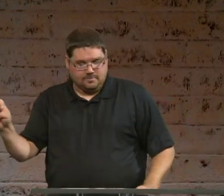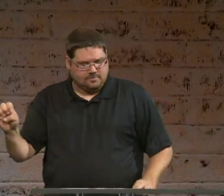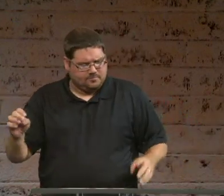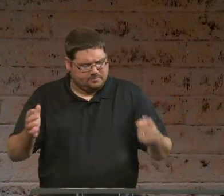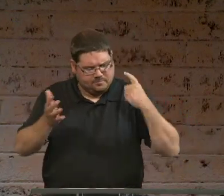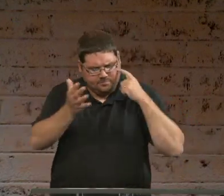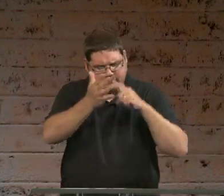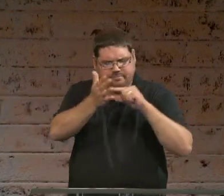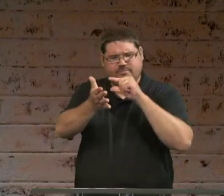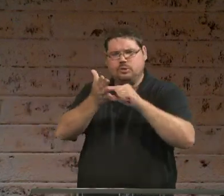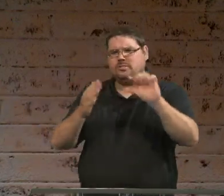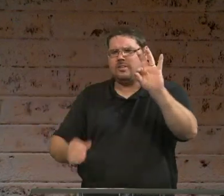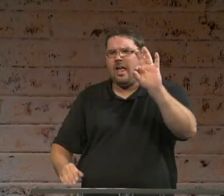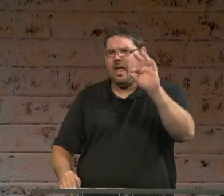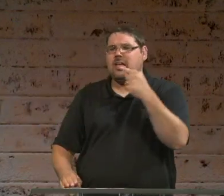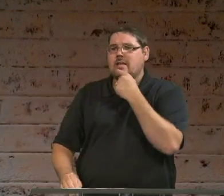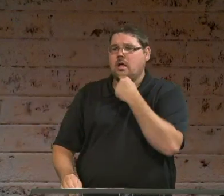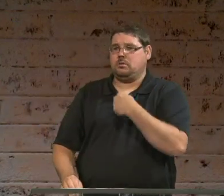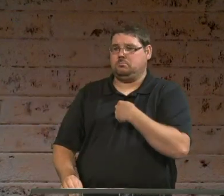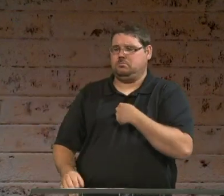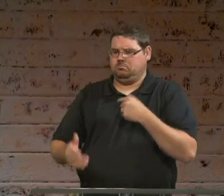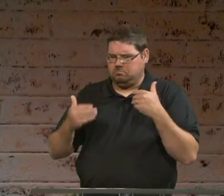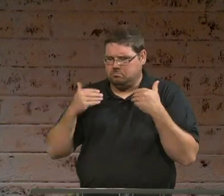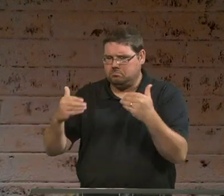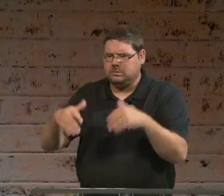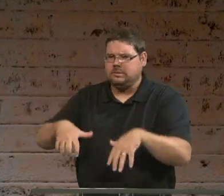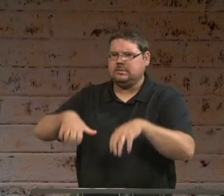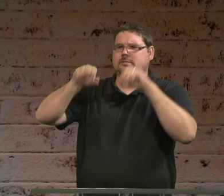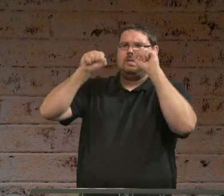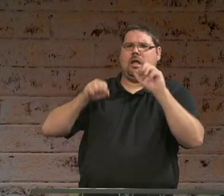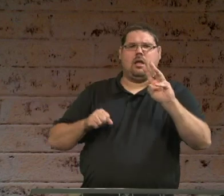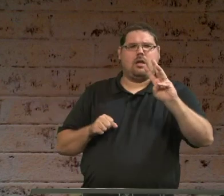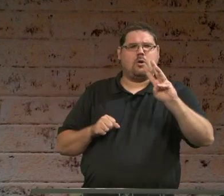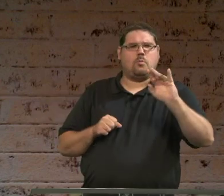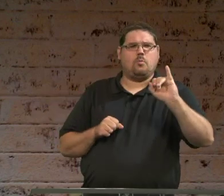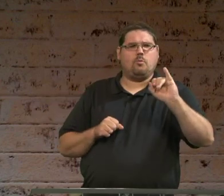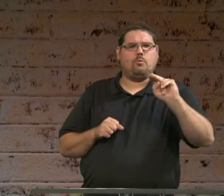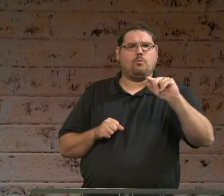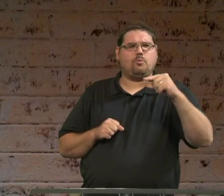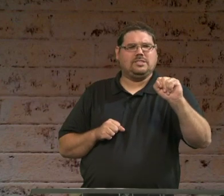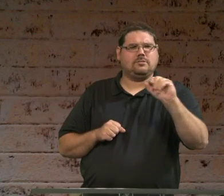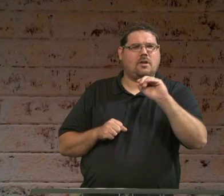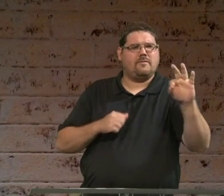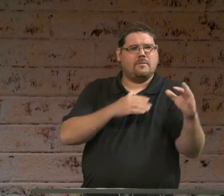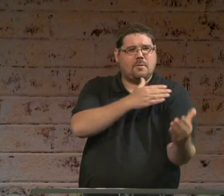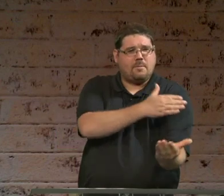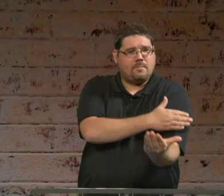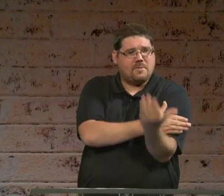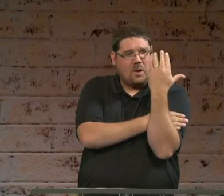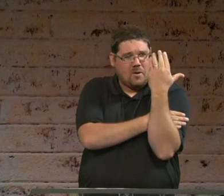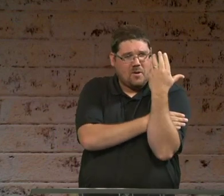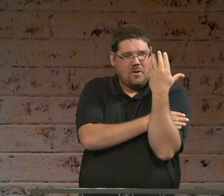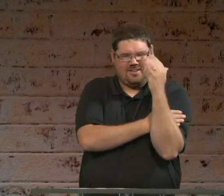or east and west. In verse number 9, it says, "If I take the wings of the